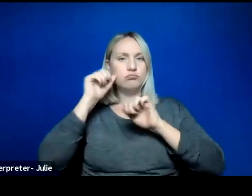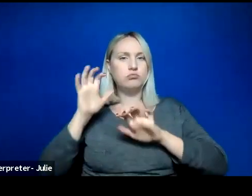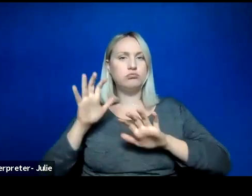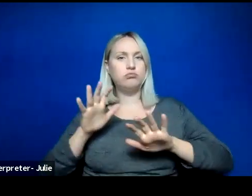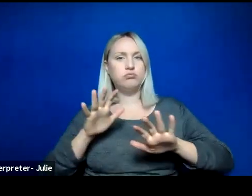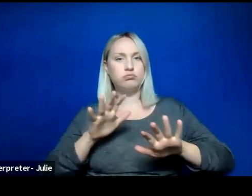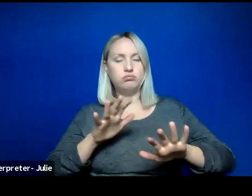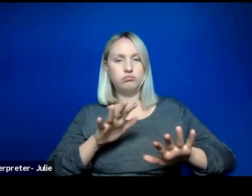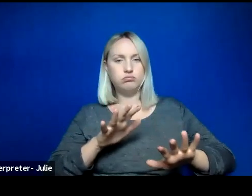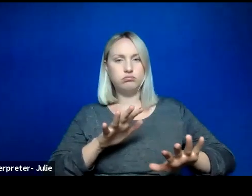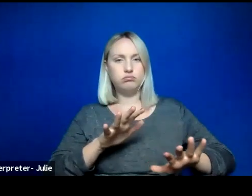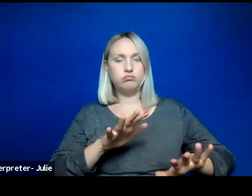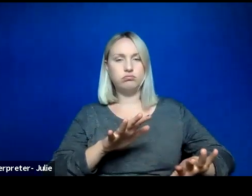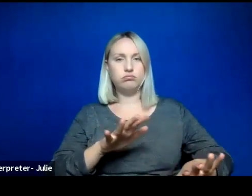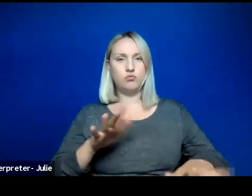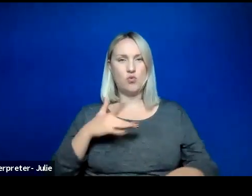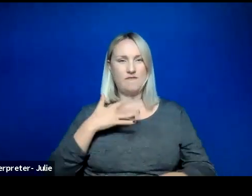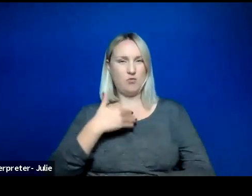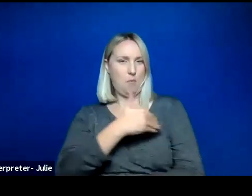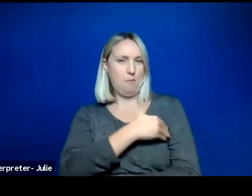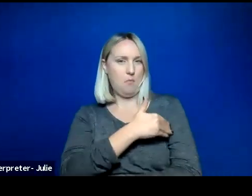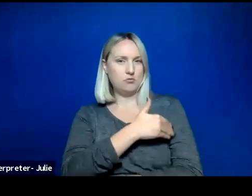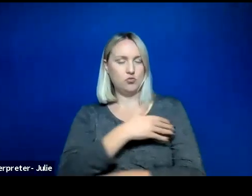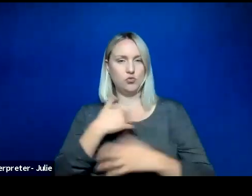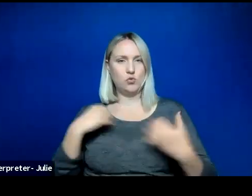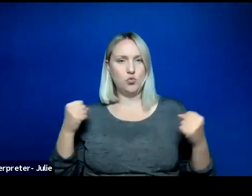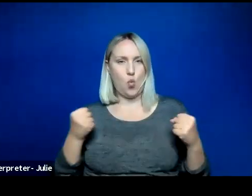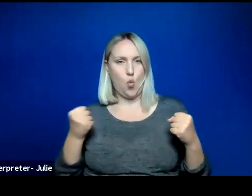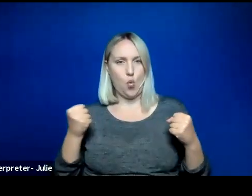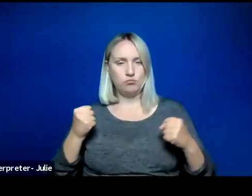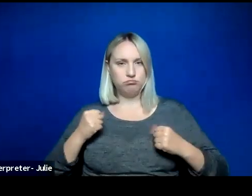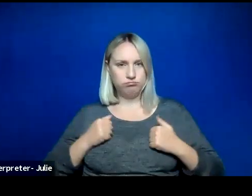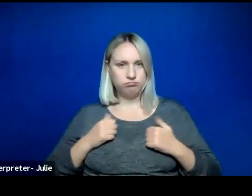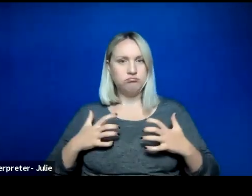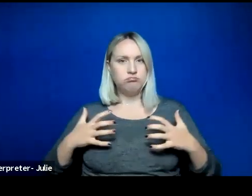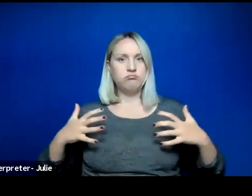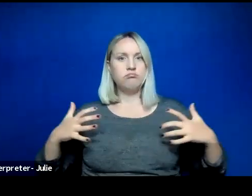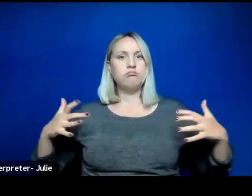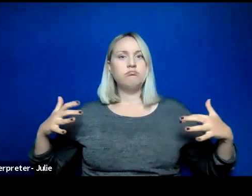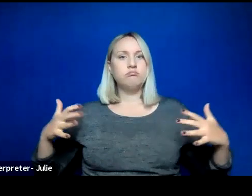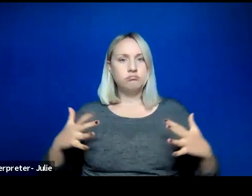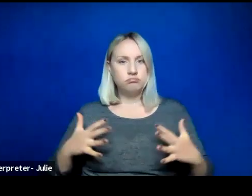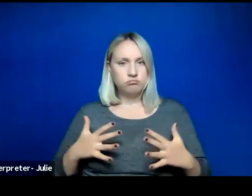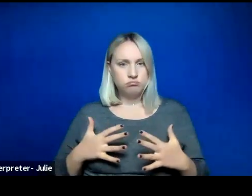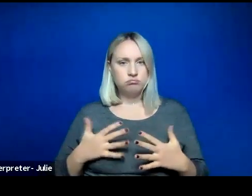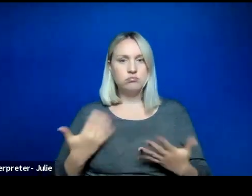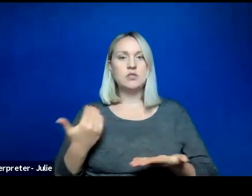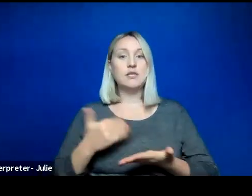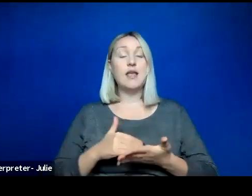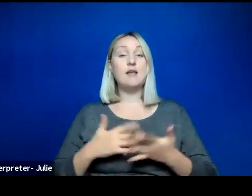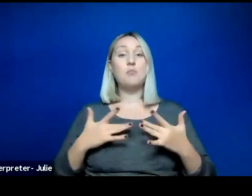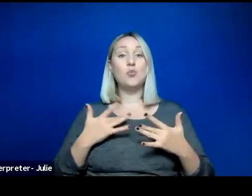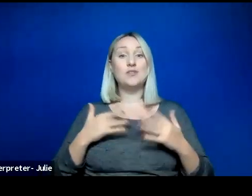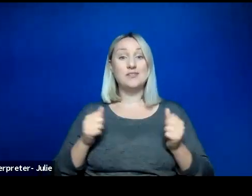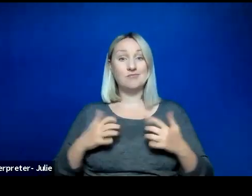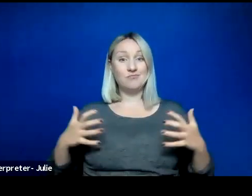slowly contain the muscles in the front of the body. And now on this next breath, breathe into the front and also breathe